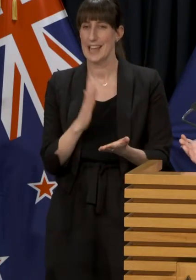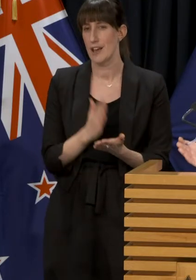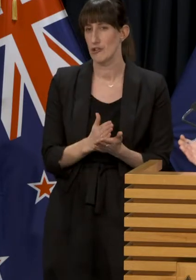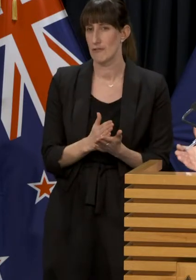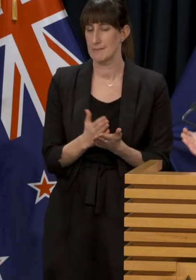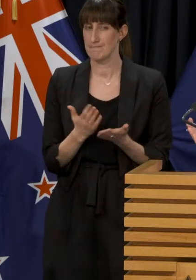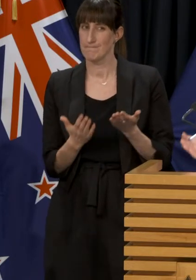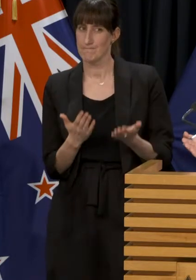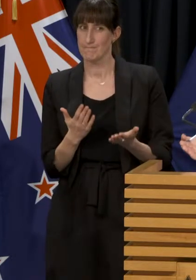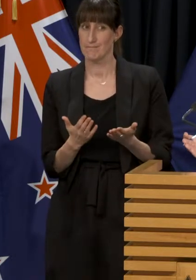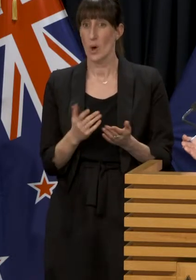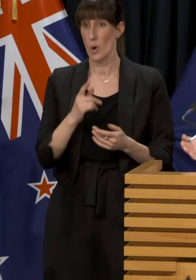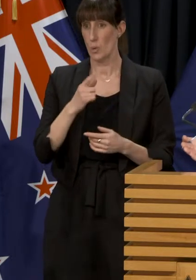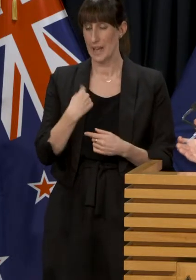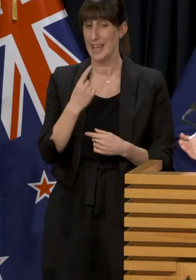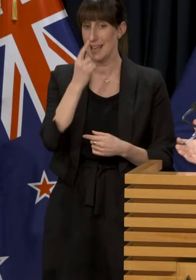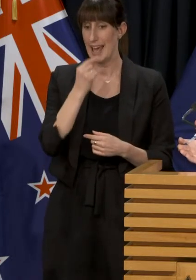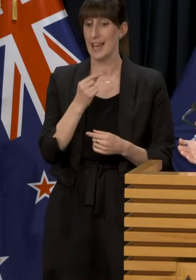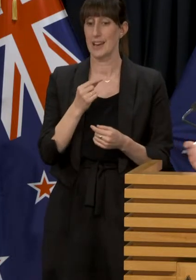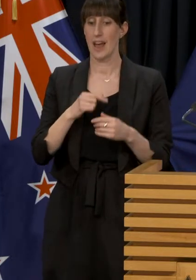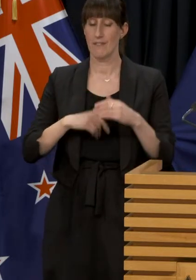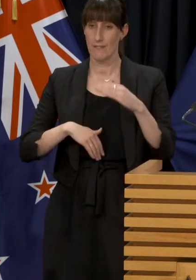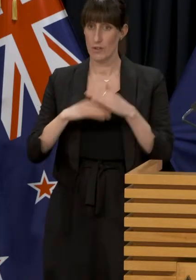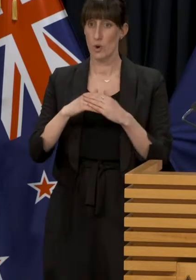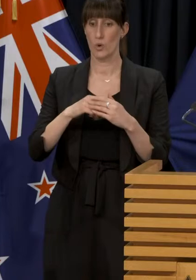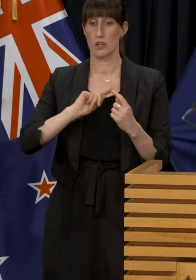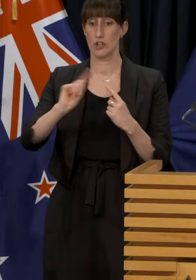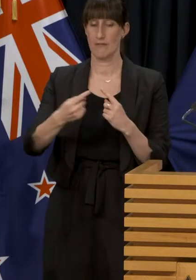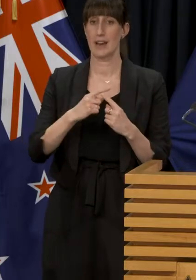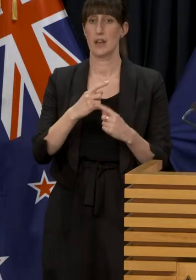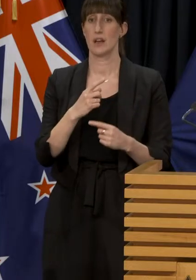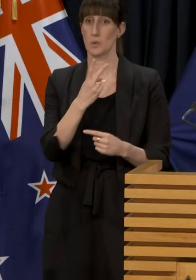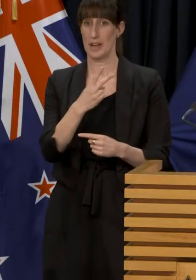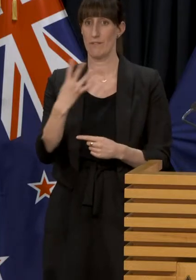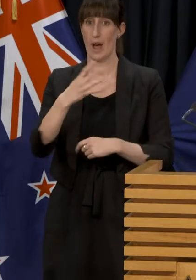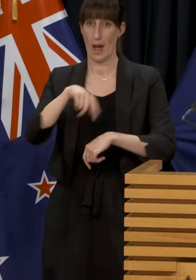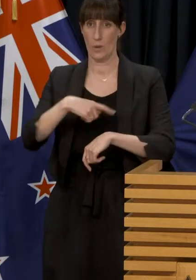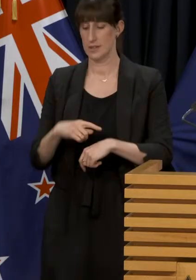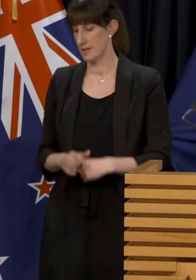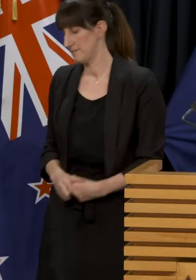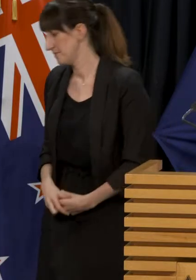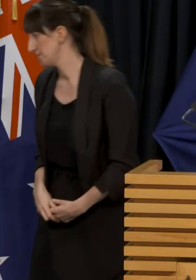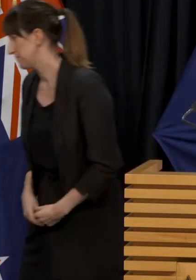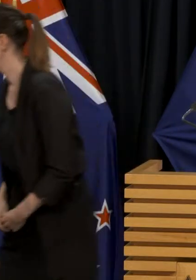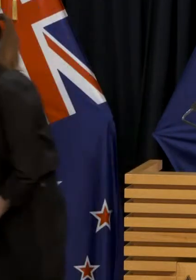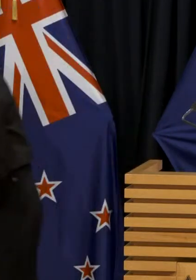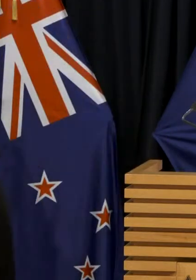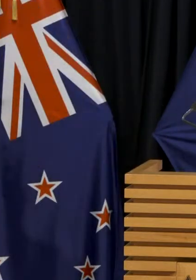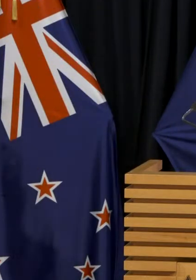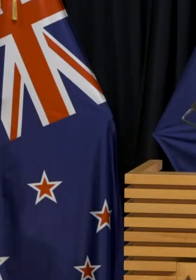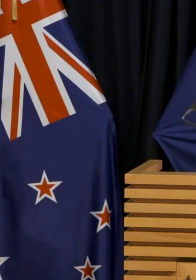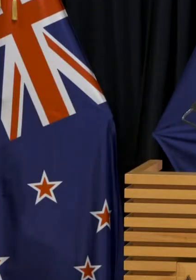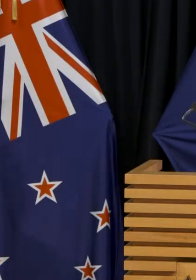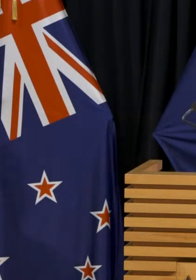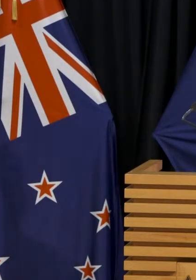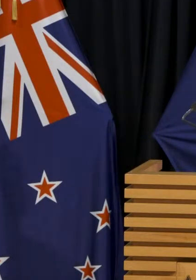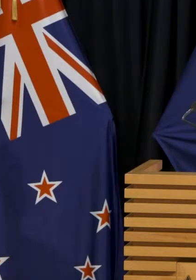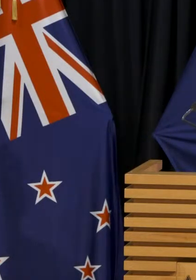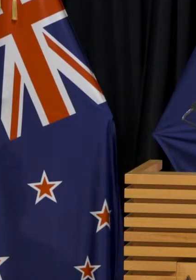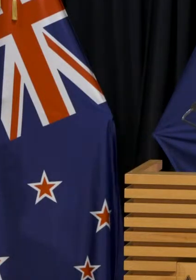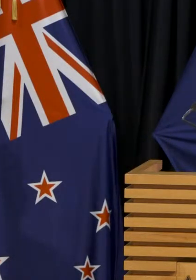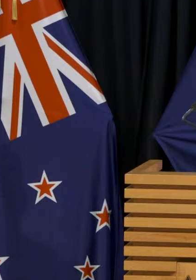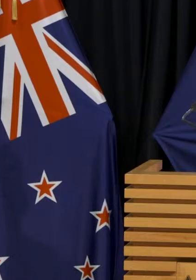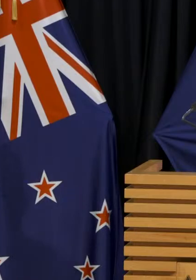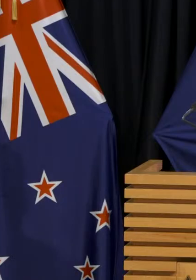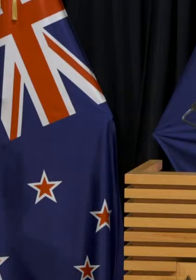we can get turnaround in a full PCR test within a few hours. Wouldn't it be better though to have that 90-minute accuracy so you